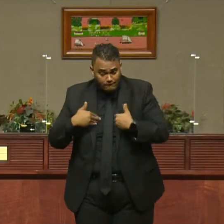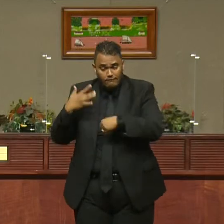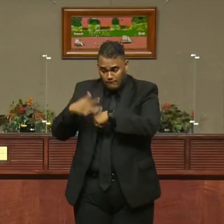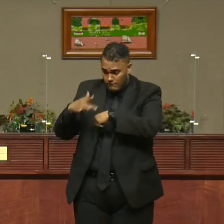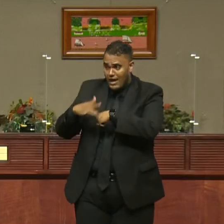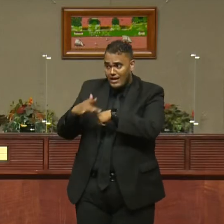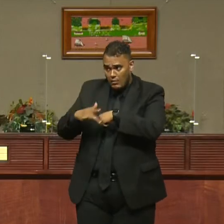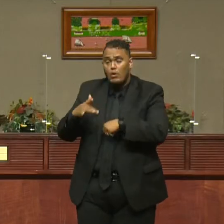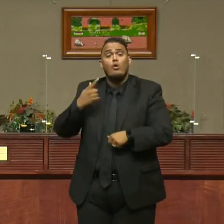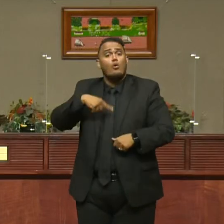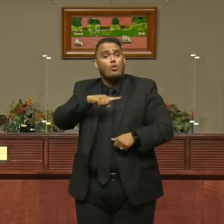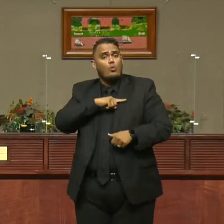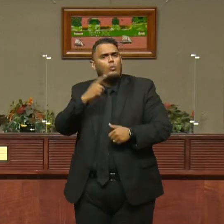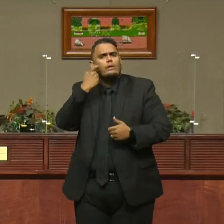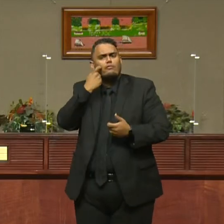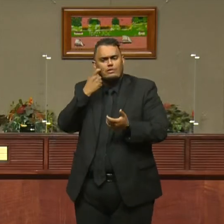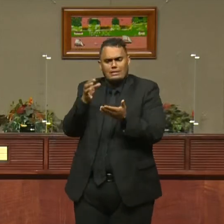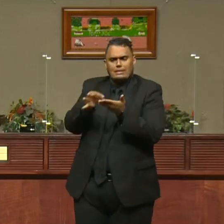counted